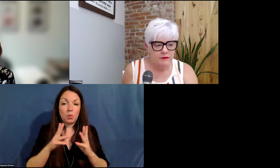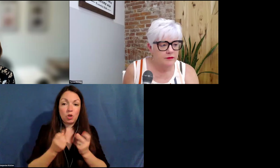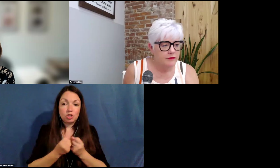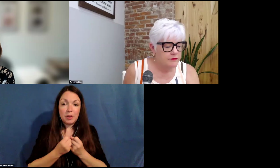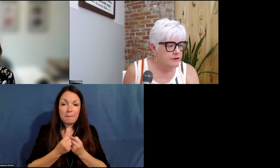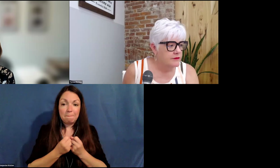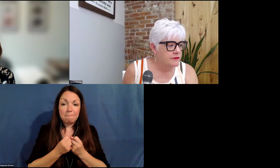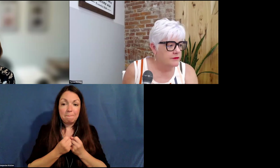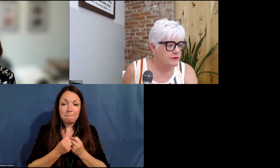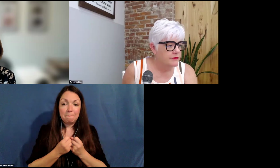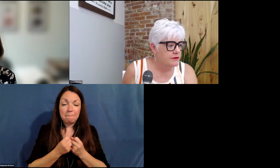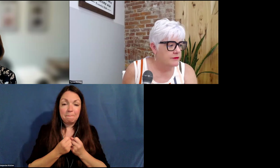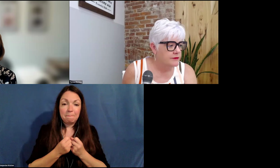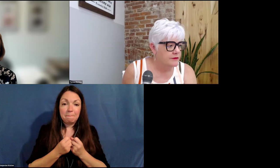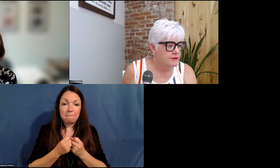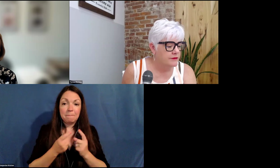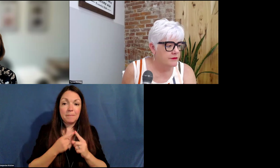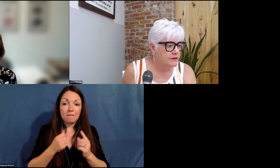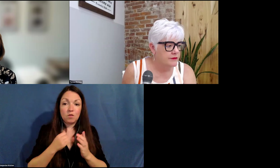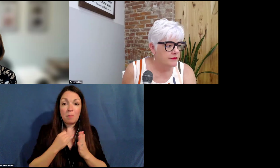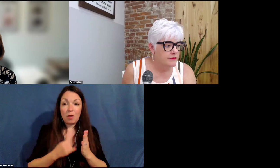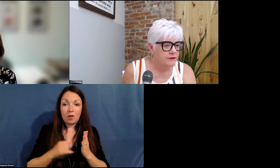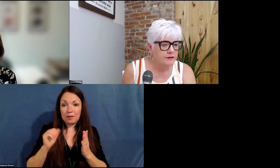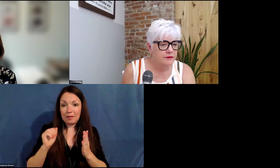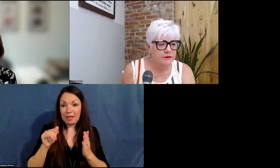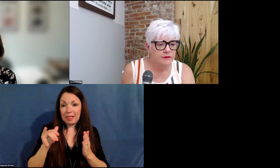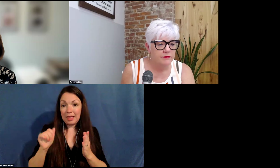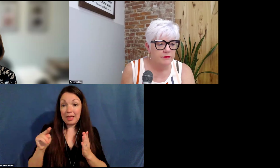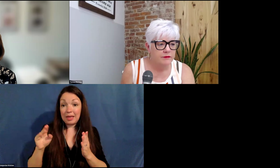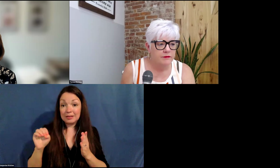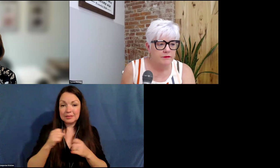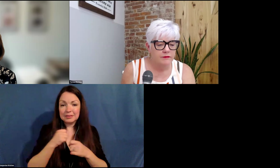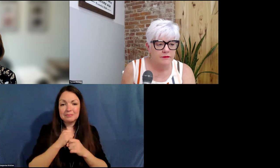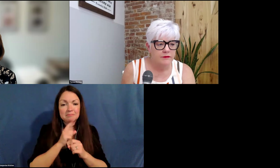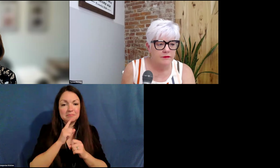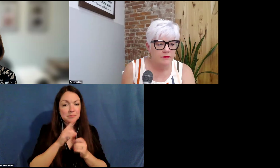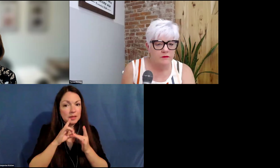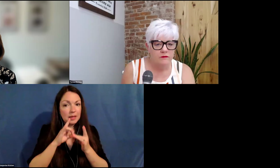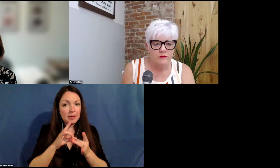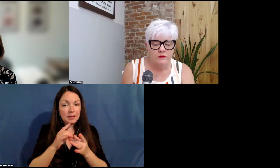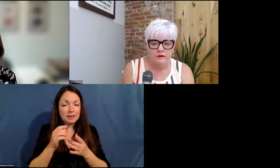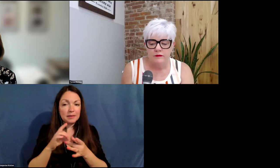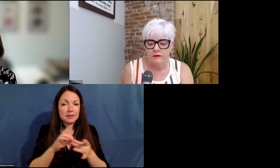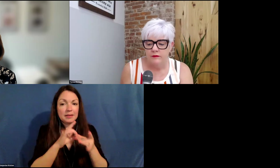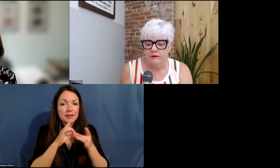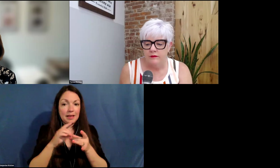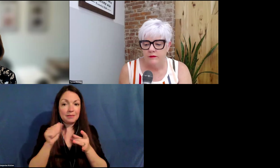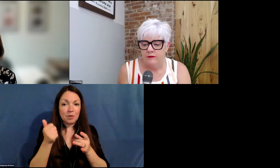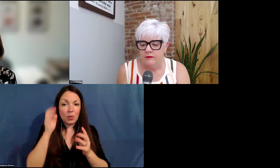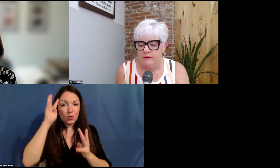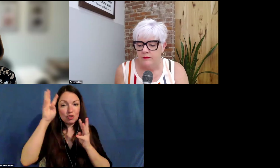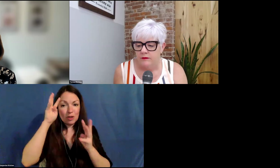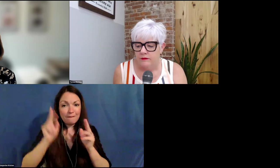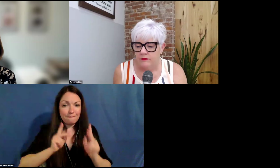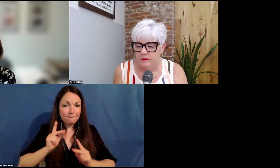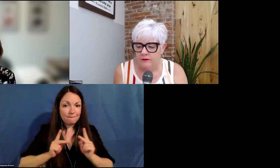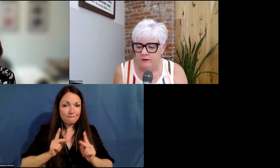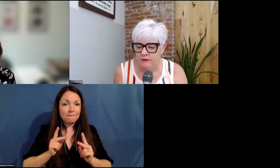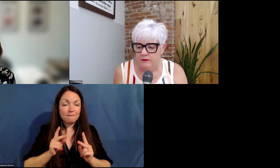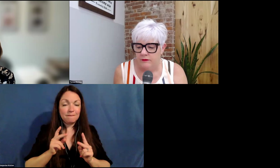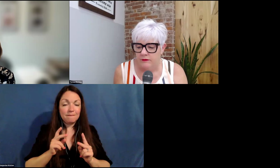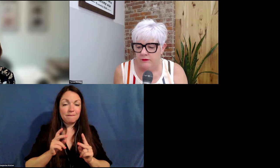the week that Arts Alliance is putting on are really designed to help you connect with other creatives who are dealing with the same kinds of